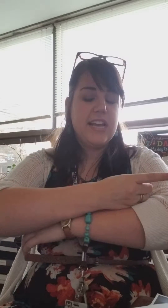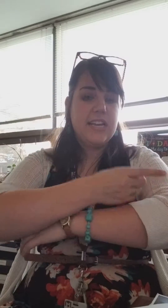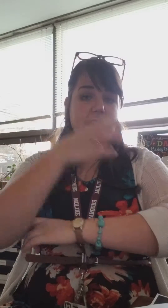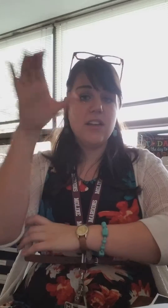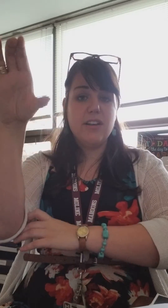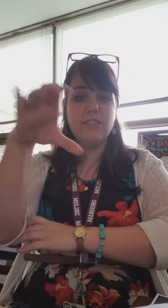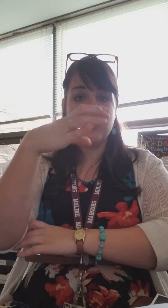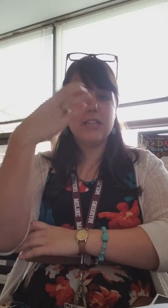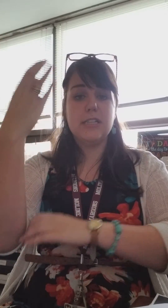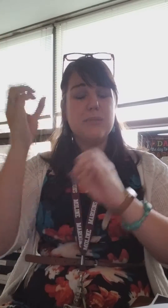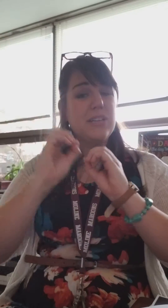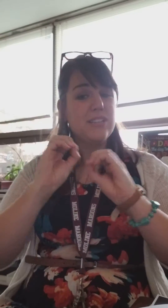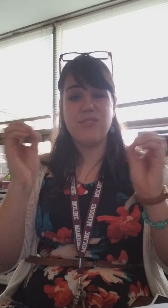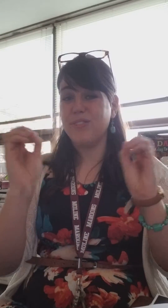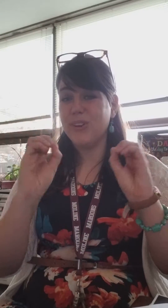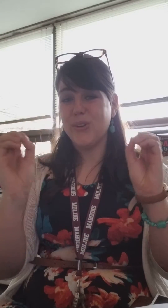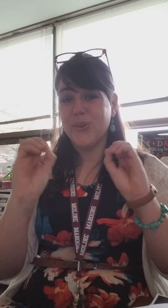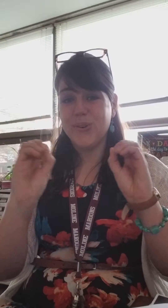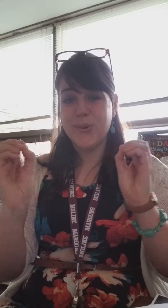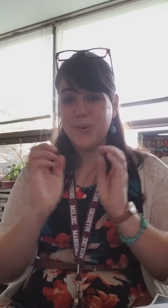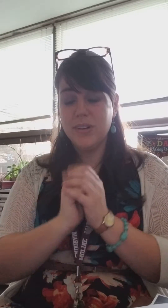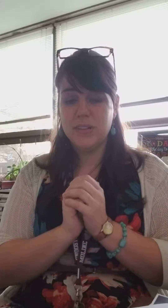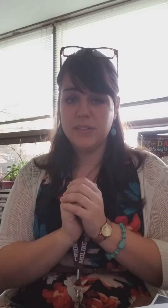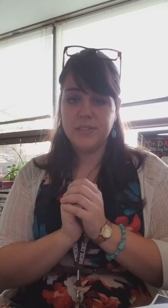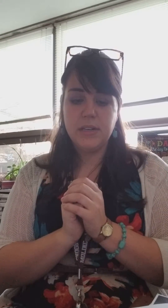days of Christmas few.